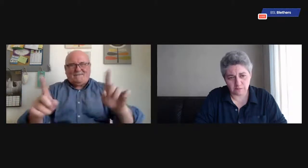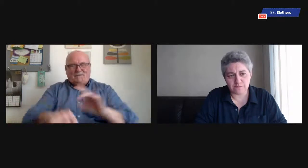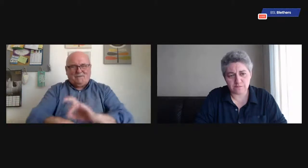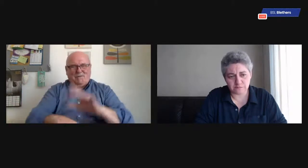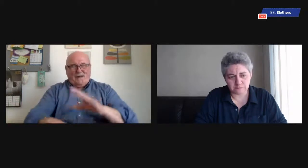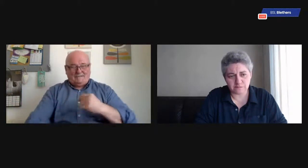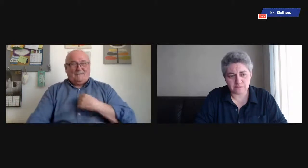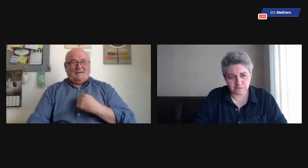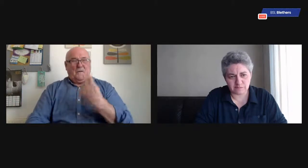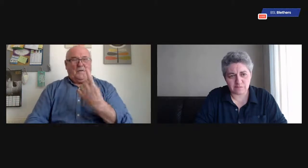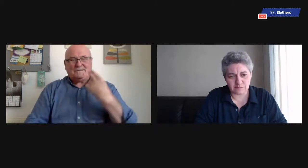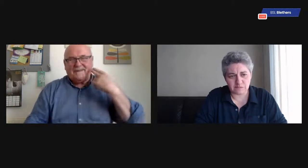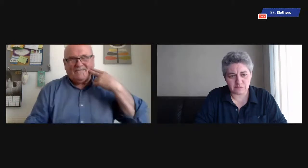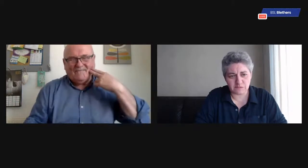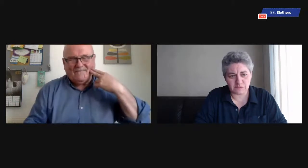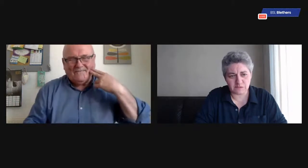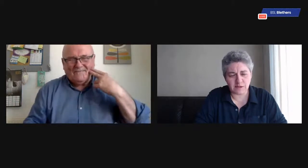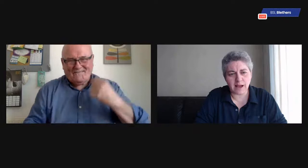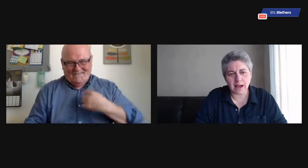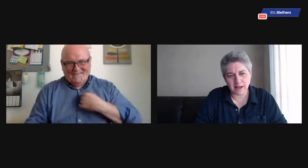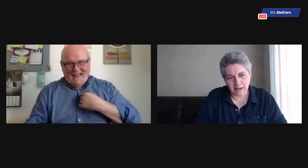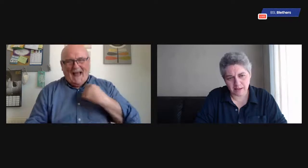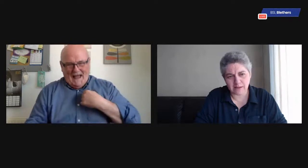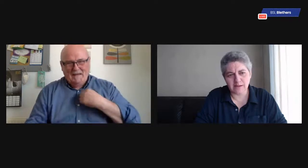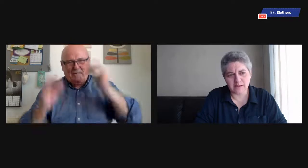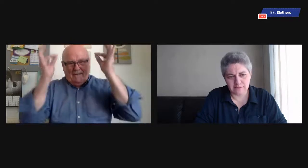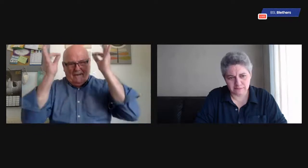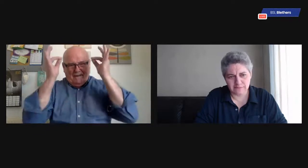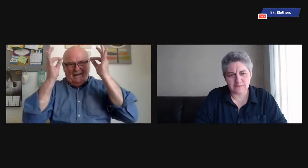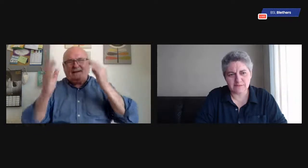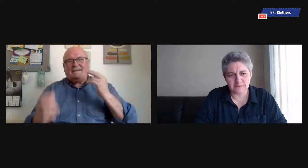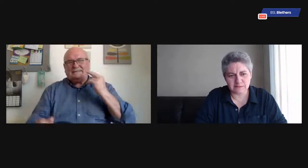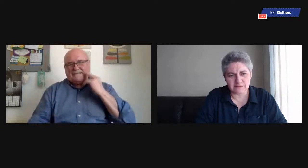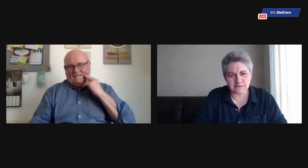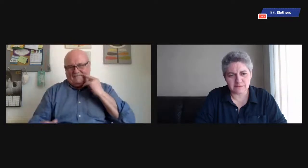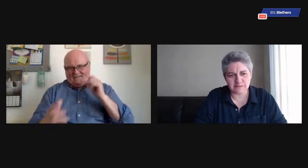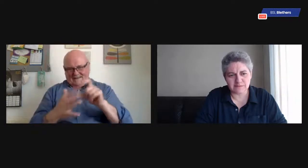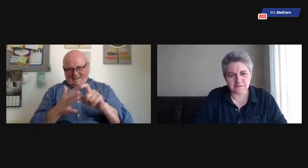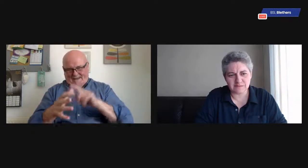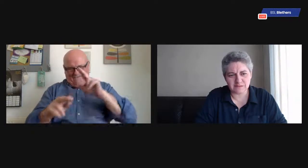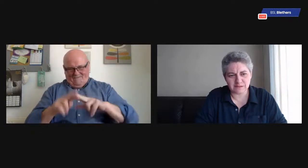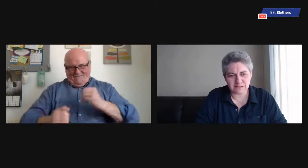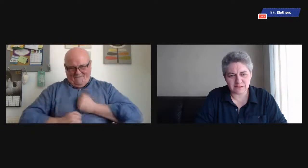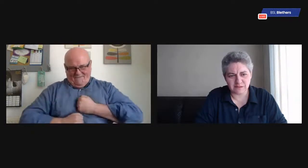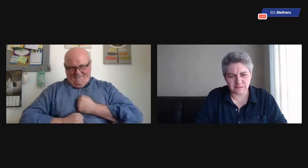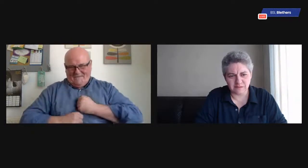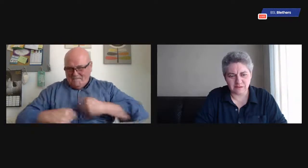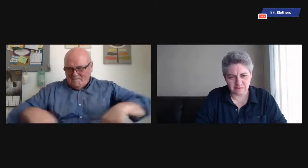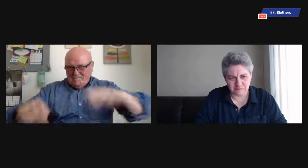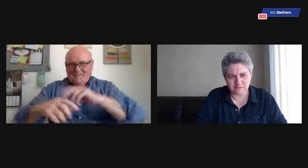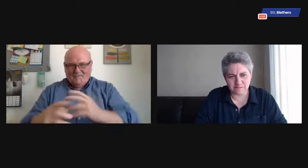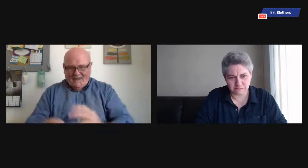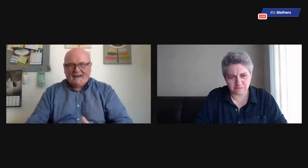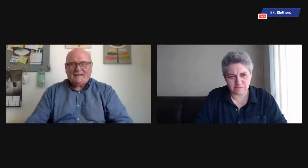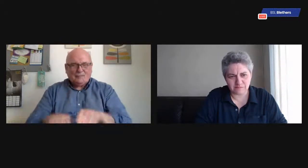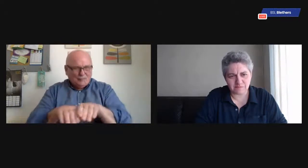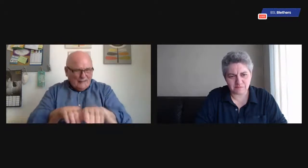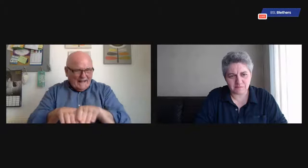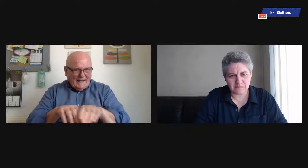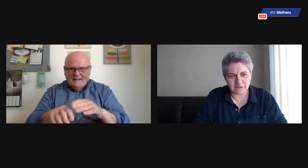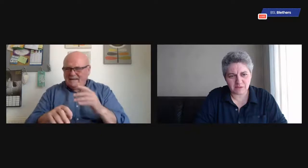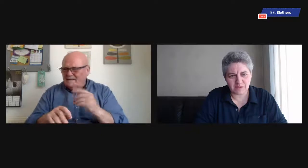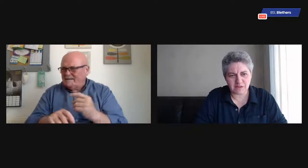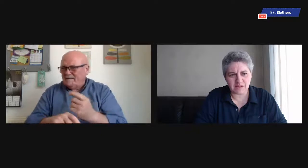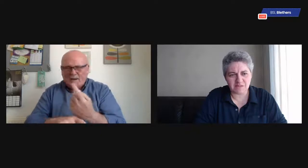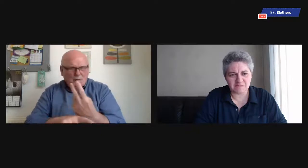And they arranged for 12 different professionals to come in, and I was the deaf professional. So I had the deaf hat on as part